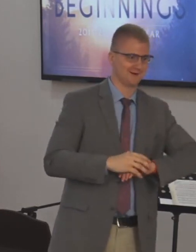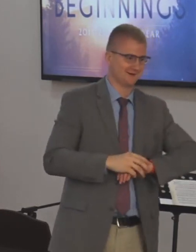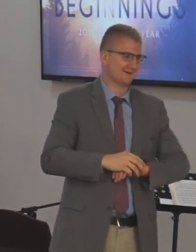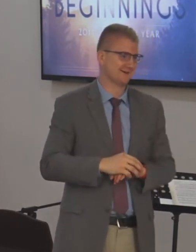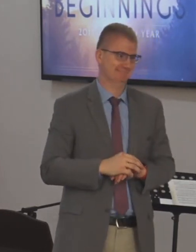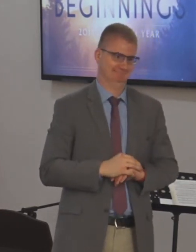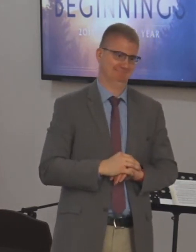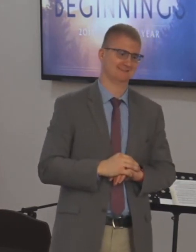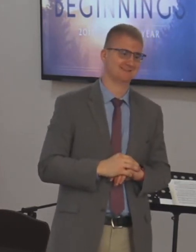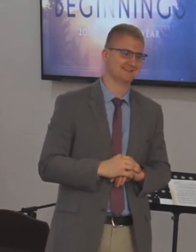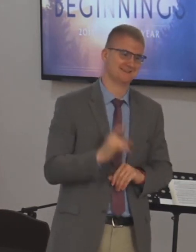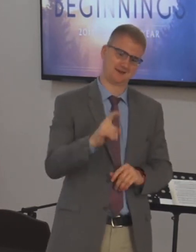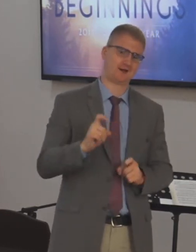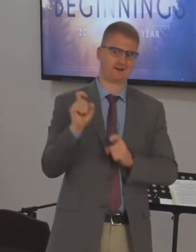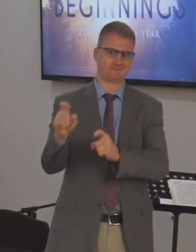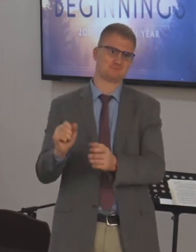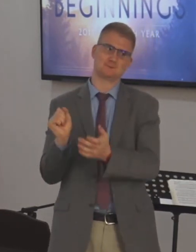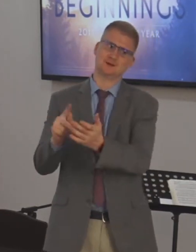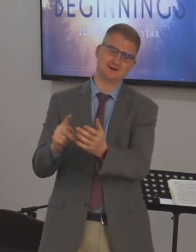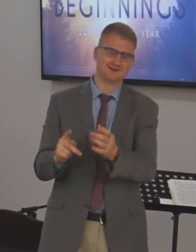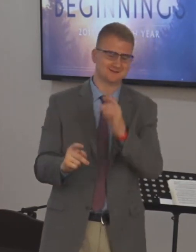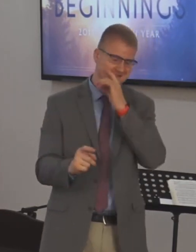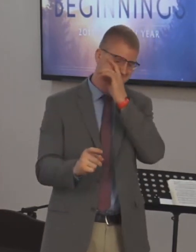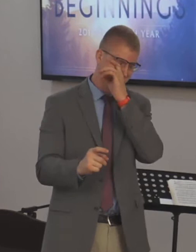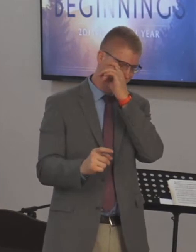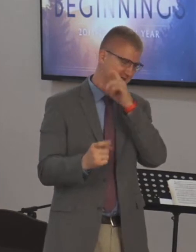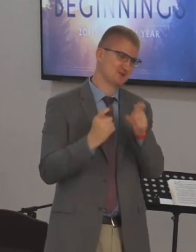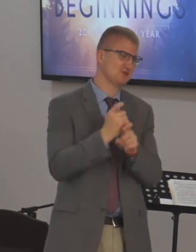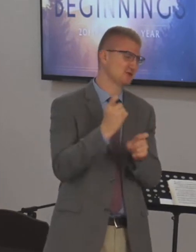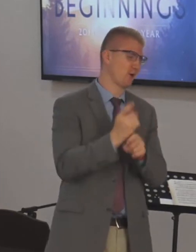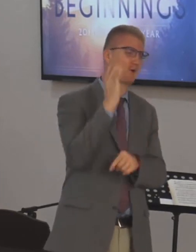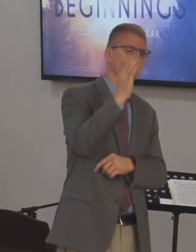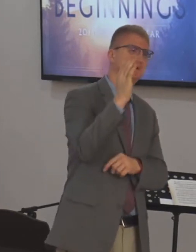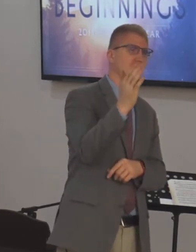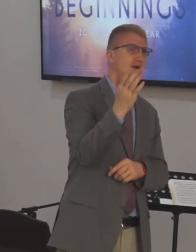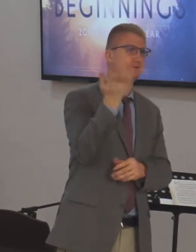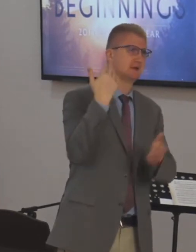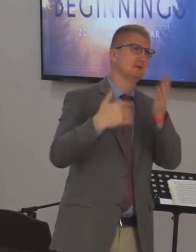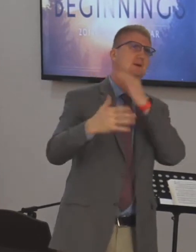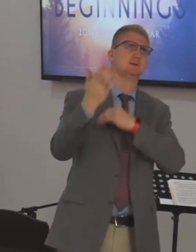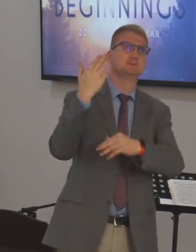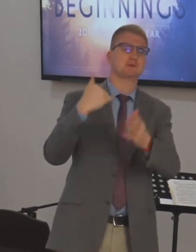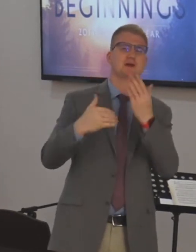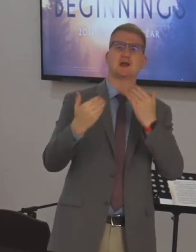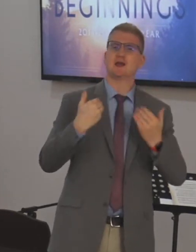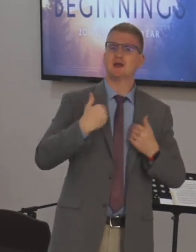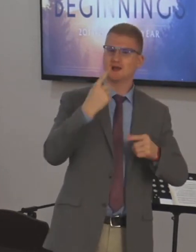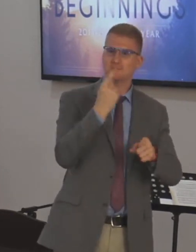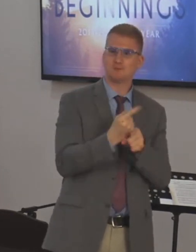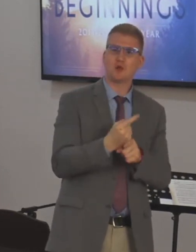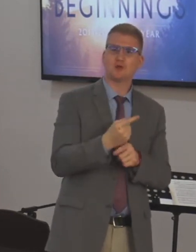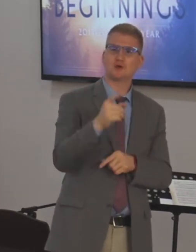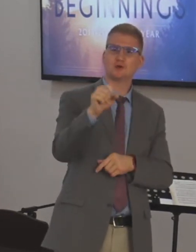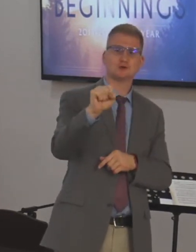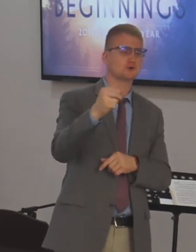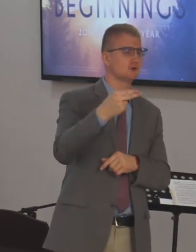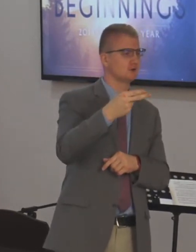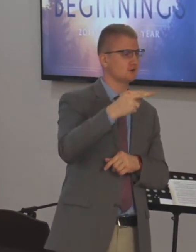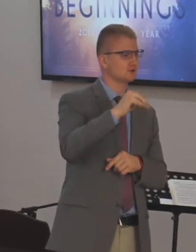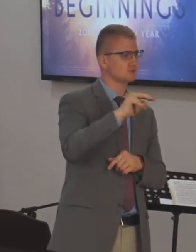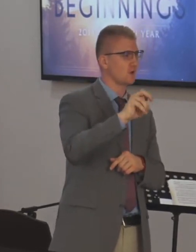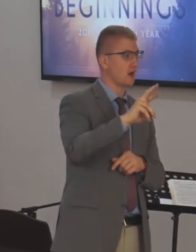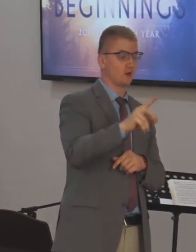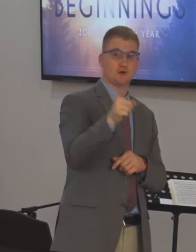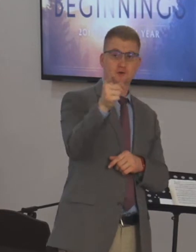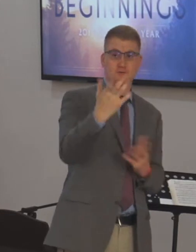time that I preached, and I had Dave Schreiner put a ladder up here for no other purpose